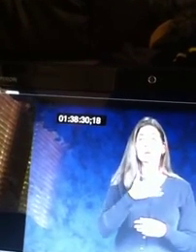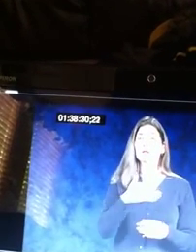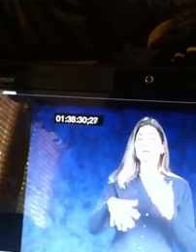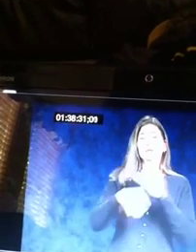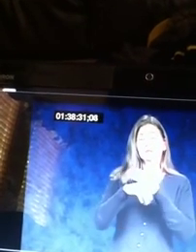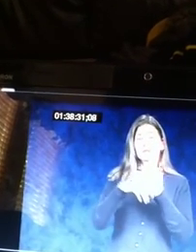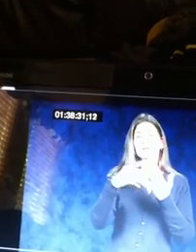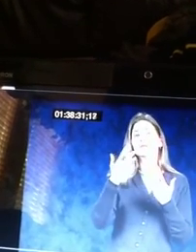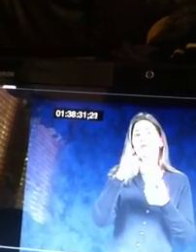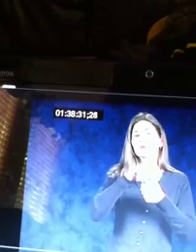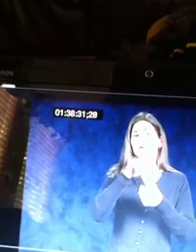potatoes.